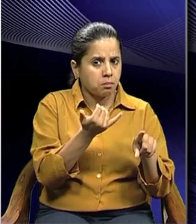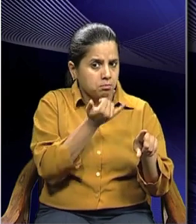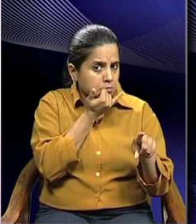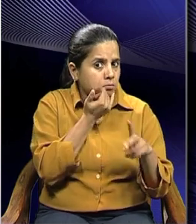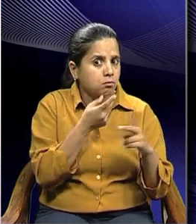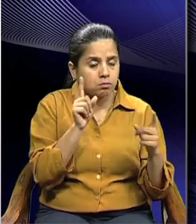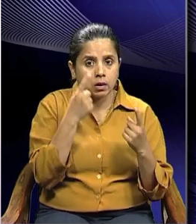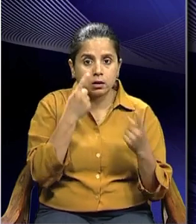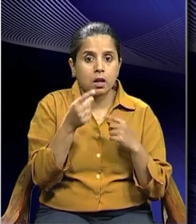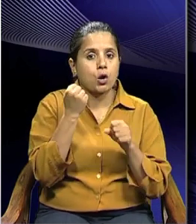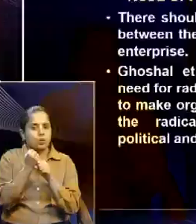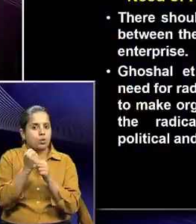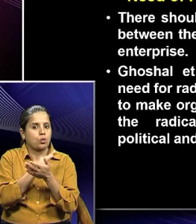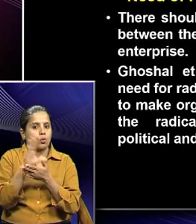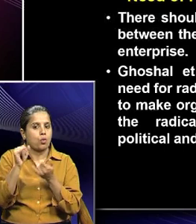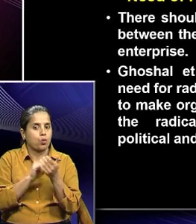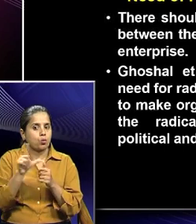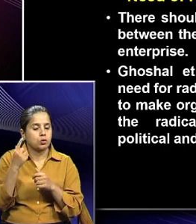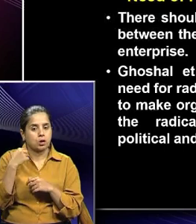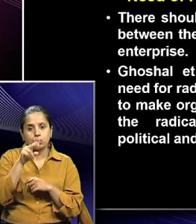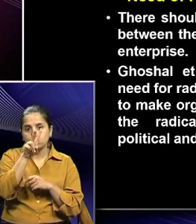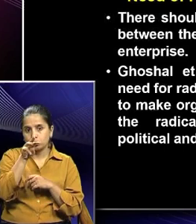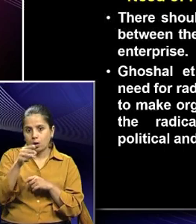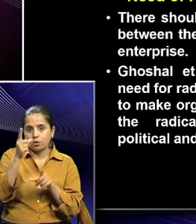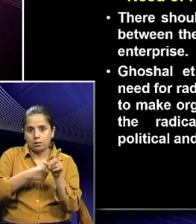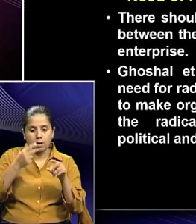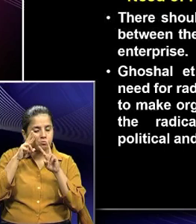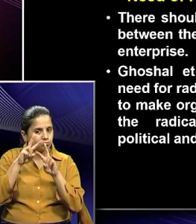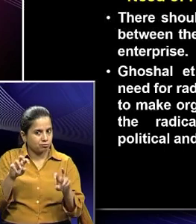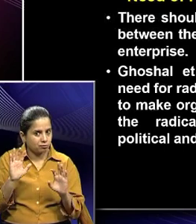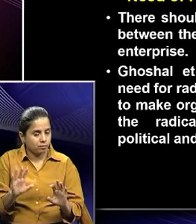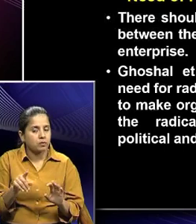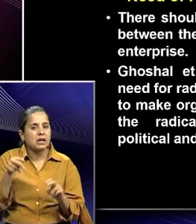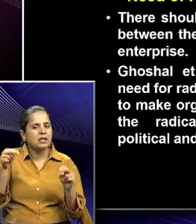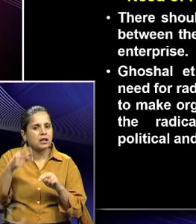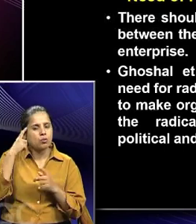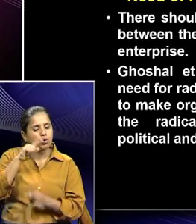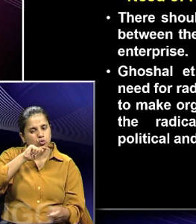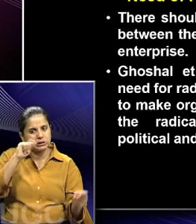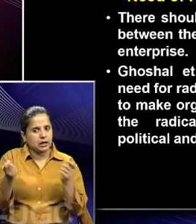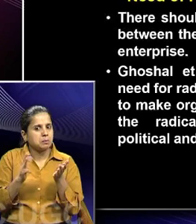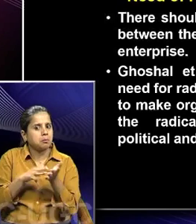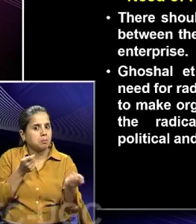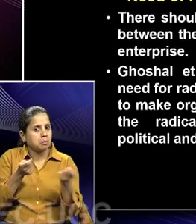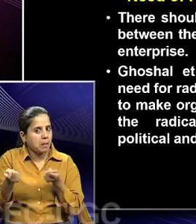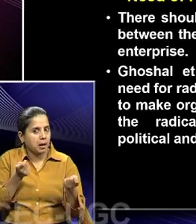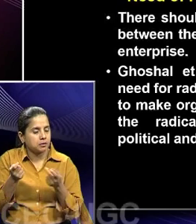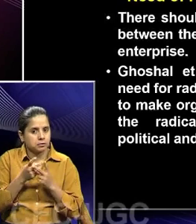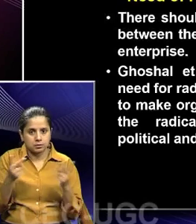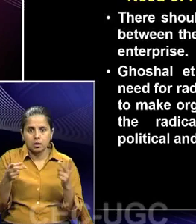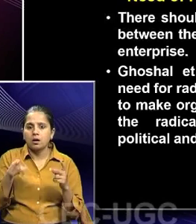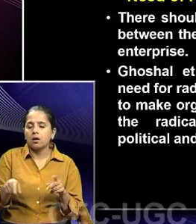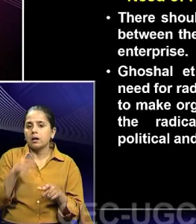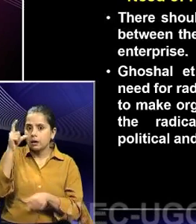is a study by Ghoshal in the year 2000 which suggests that the need for radical change management to make